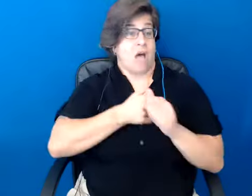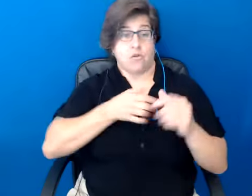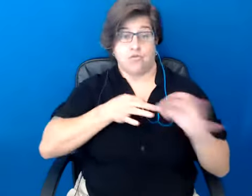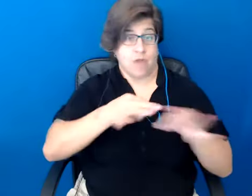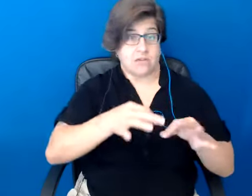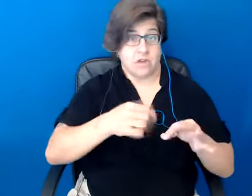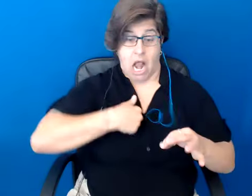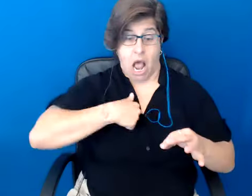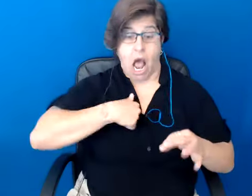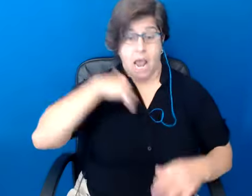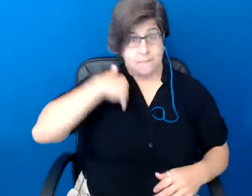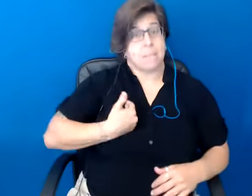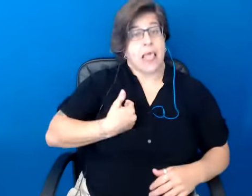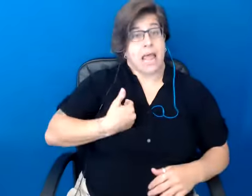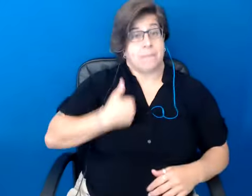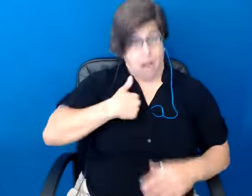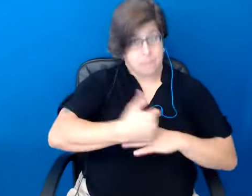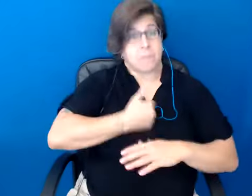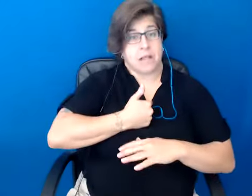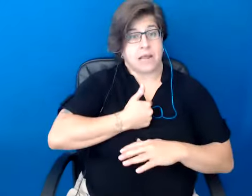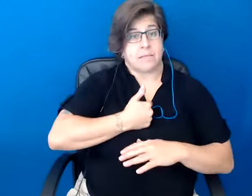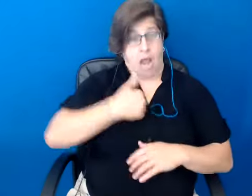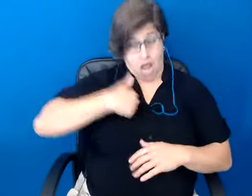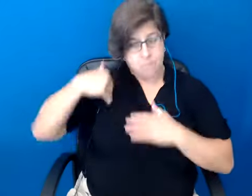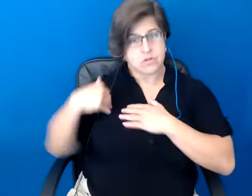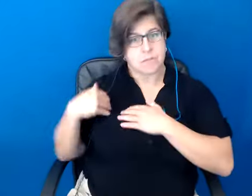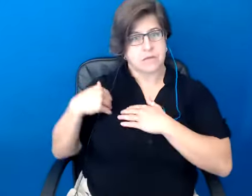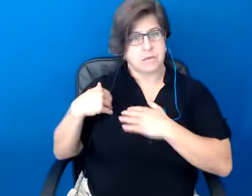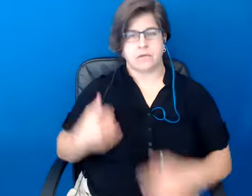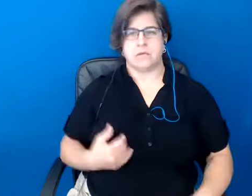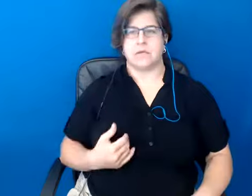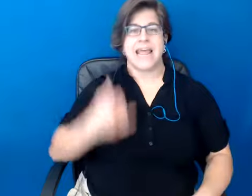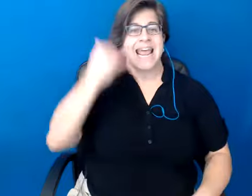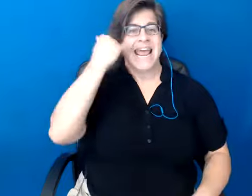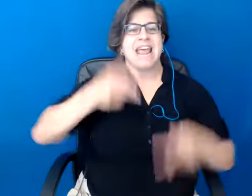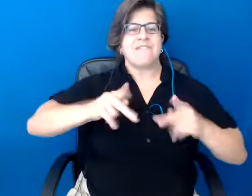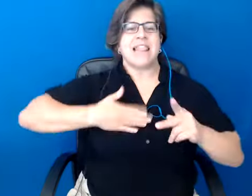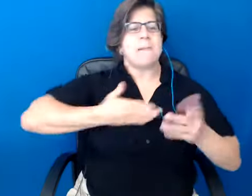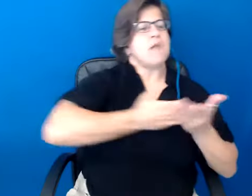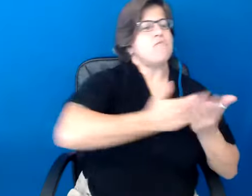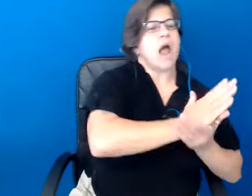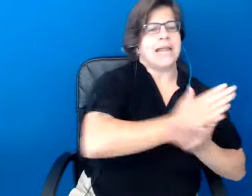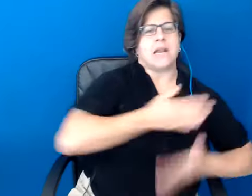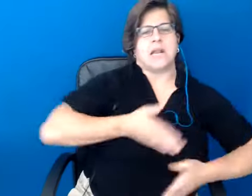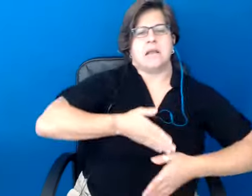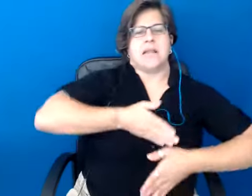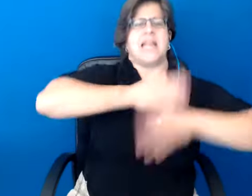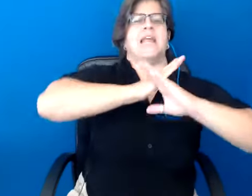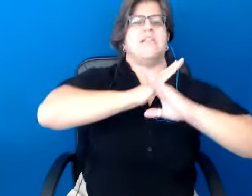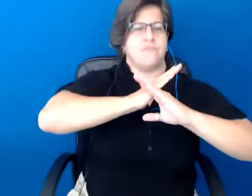don't accept the solution or I don't follow directions, I'm to blame or I'm responsible. I'm to blame if I